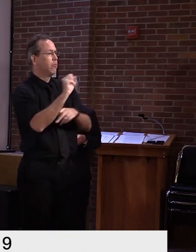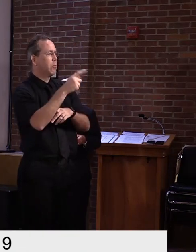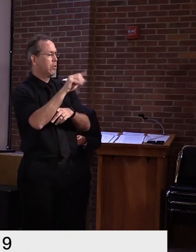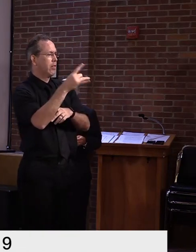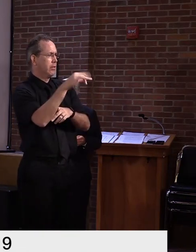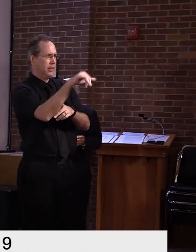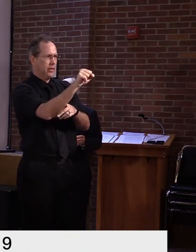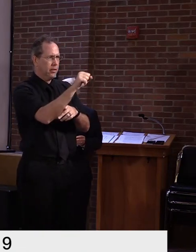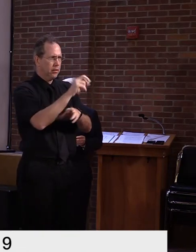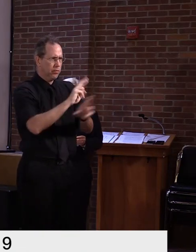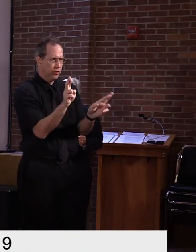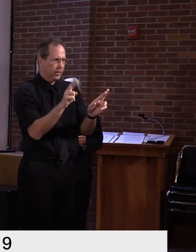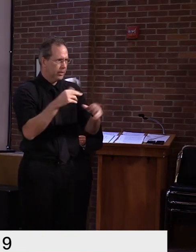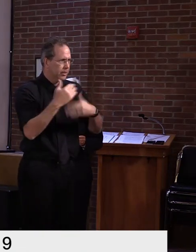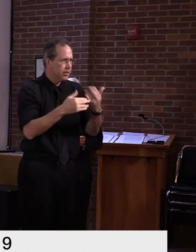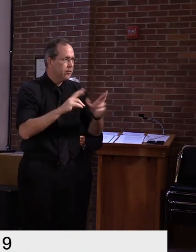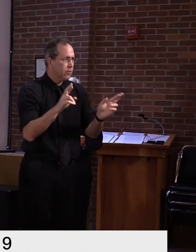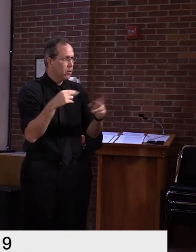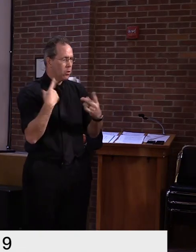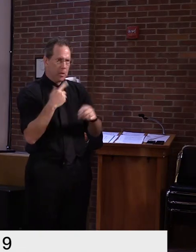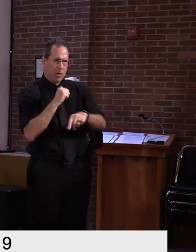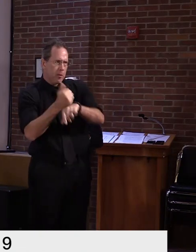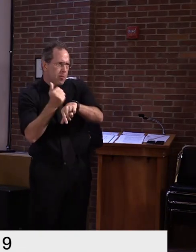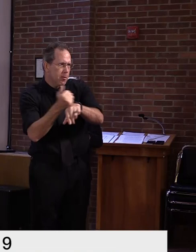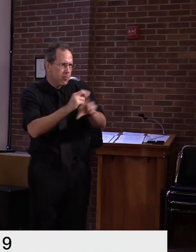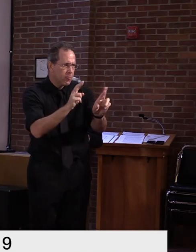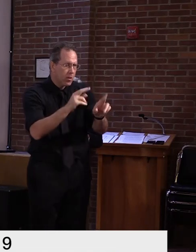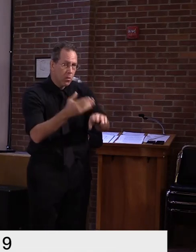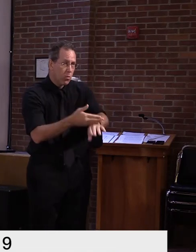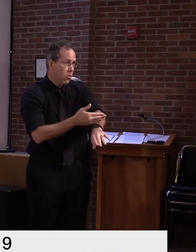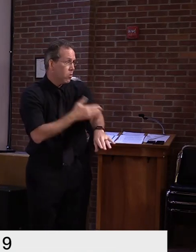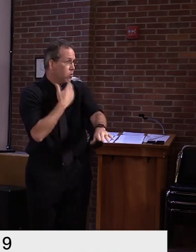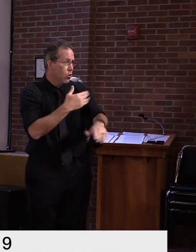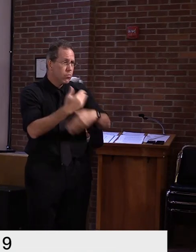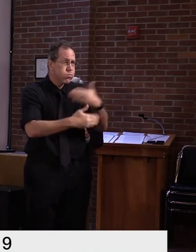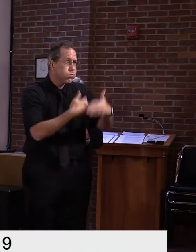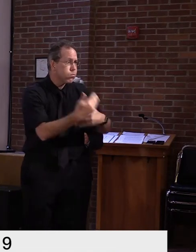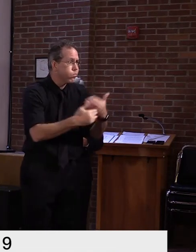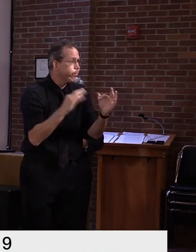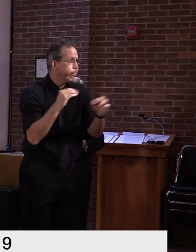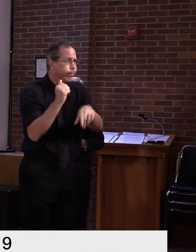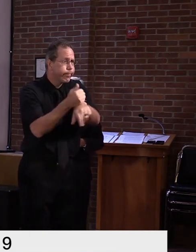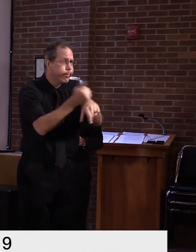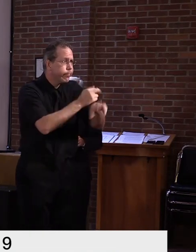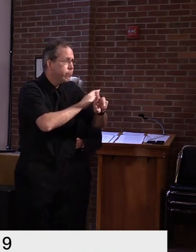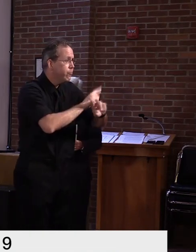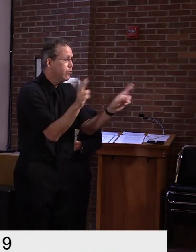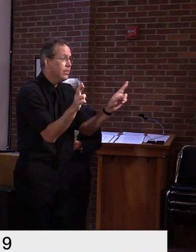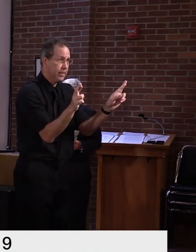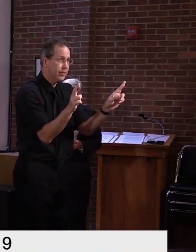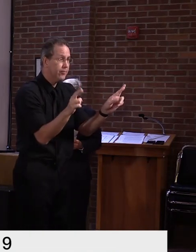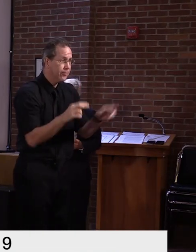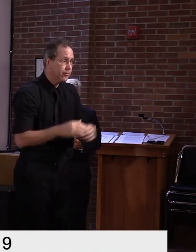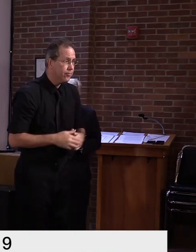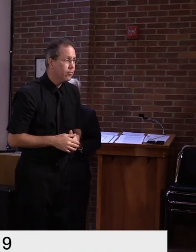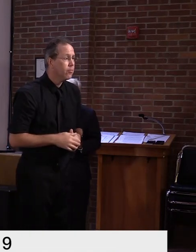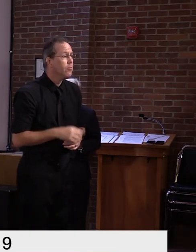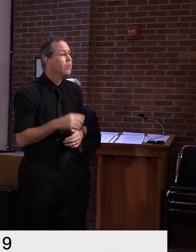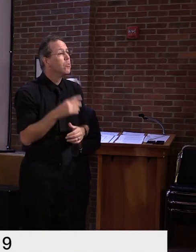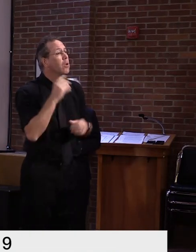the progress we've made is pretty substantial, and I'm encouraged. And in terms of the teachers,